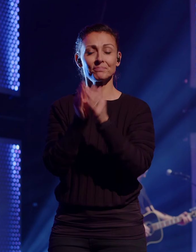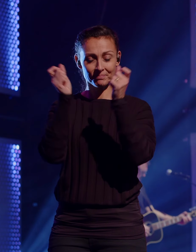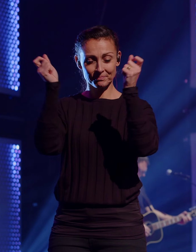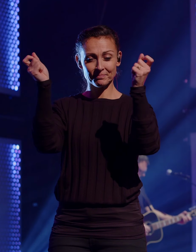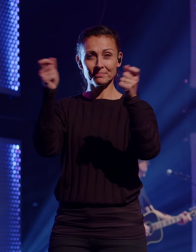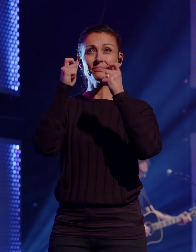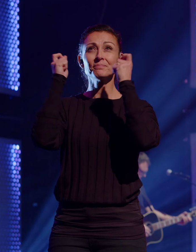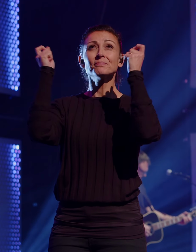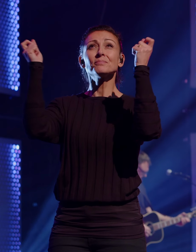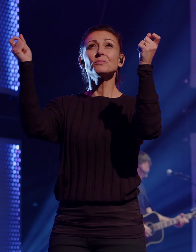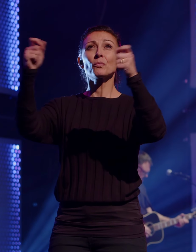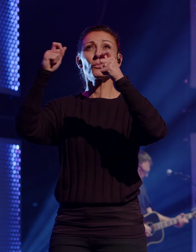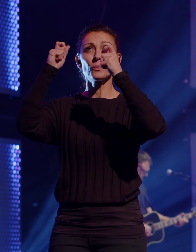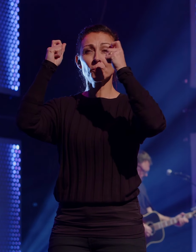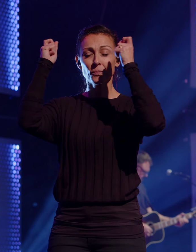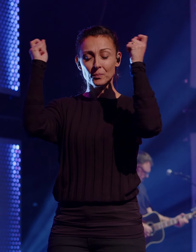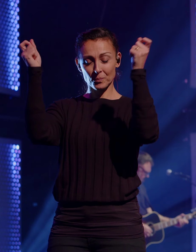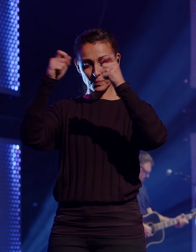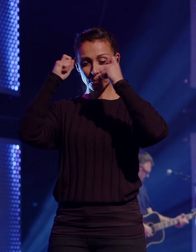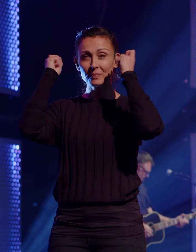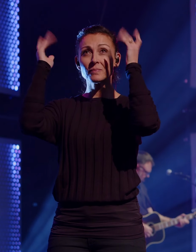hallelujah,